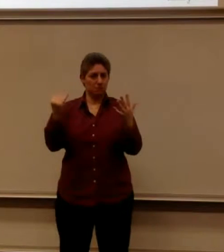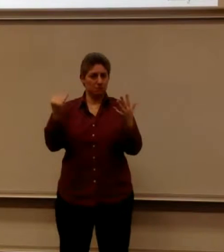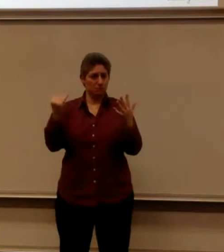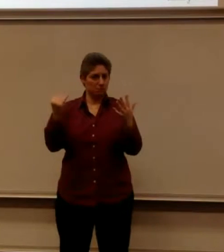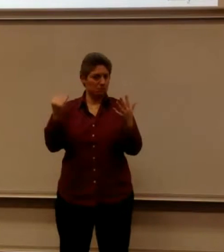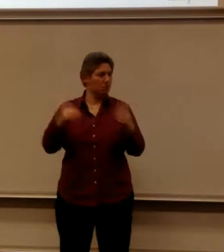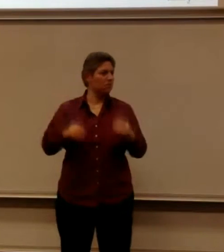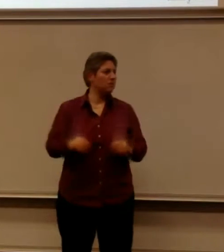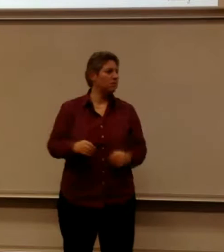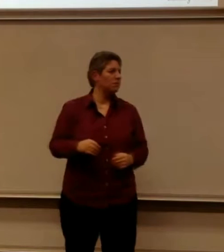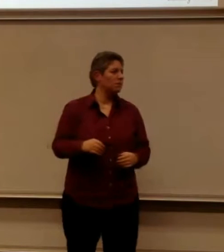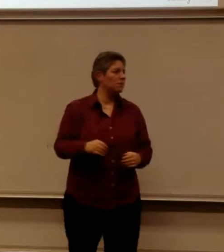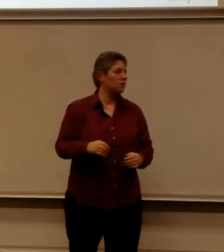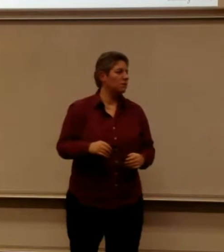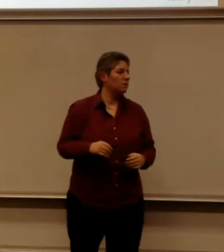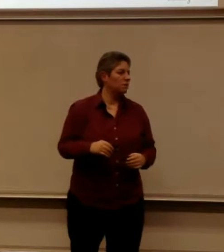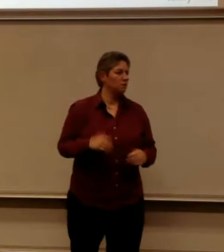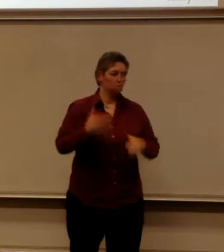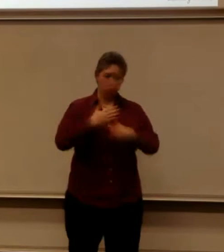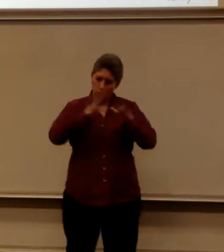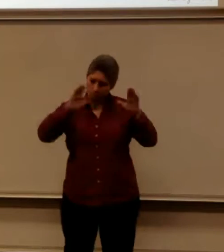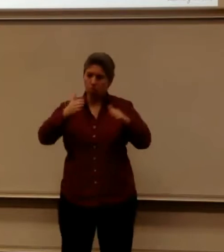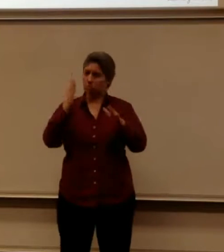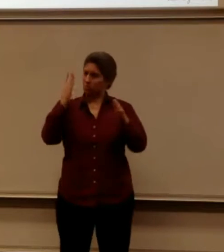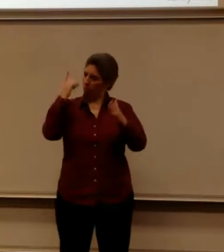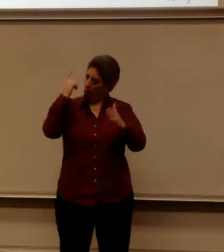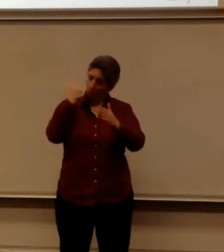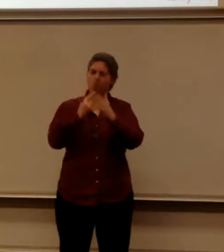are 6 organisations involved in the DSP.